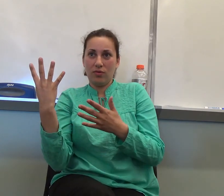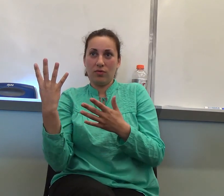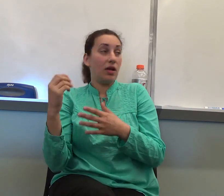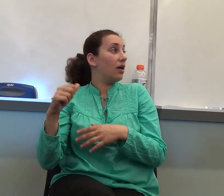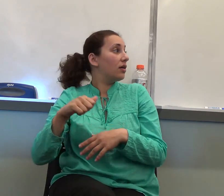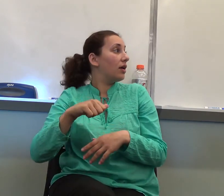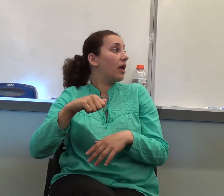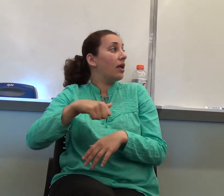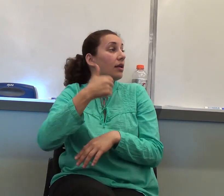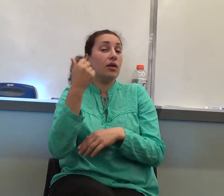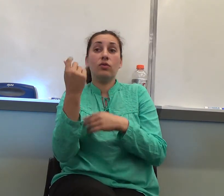Yes, just